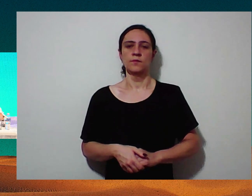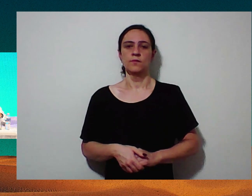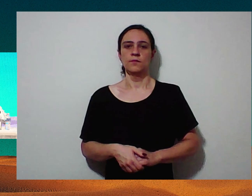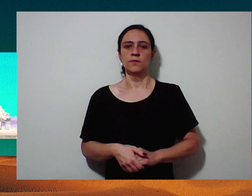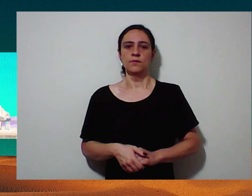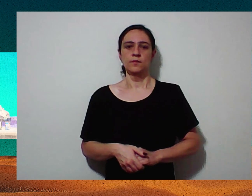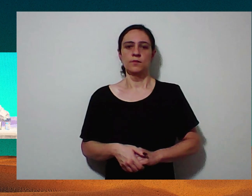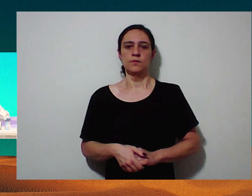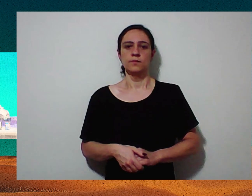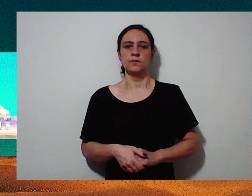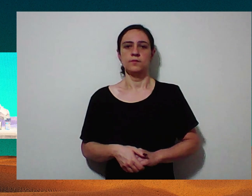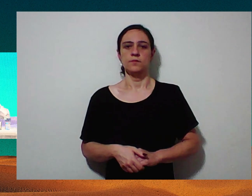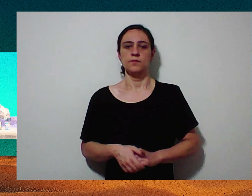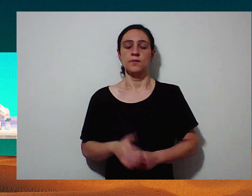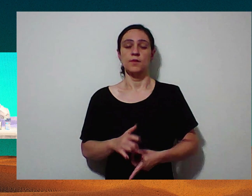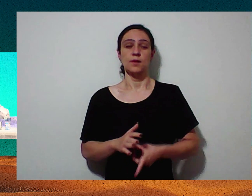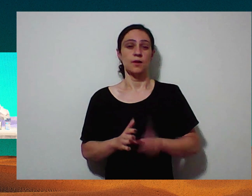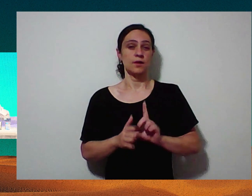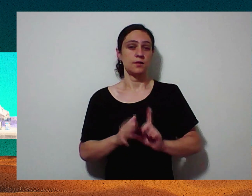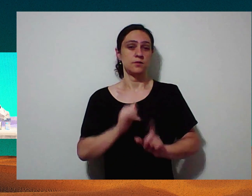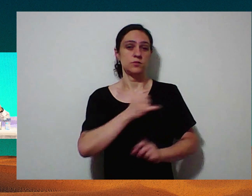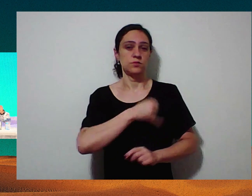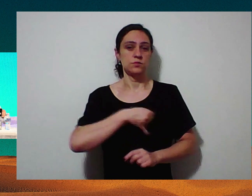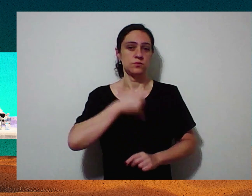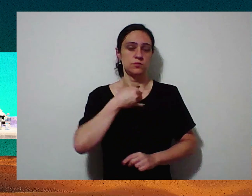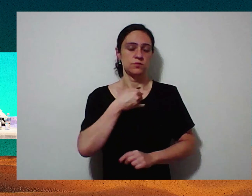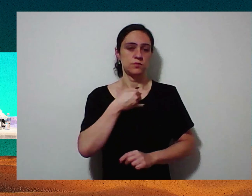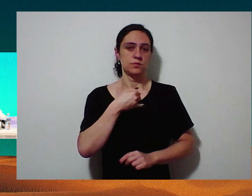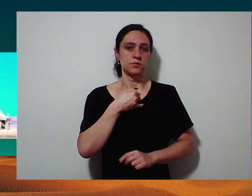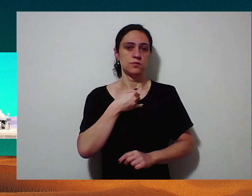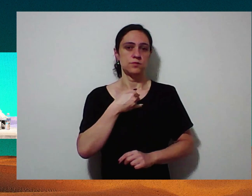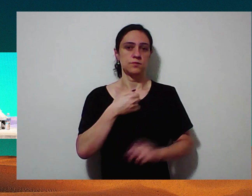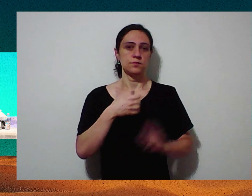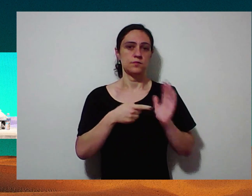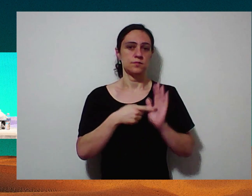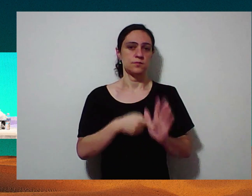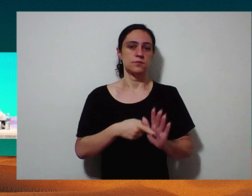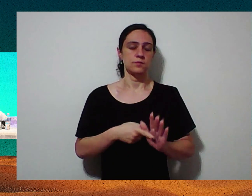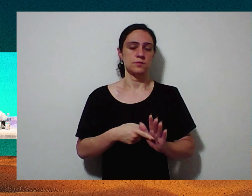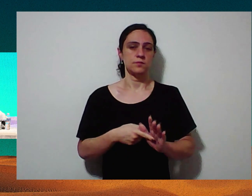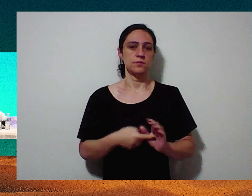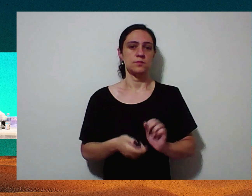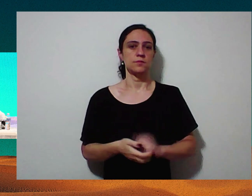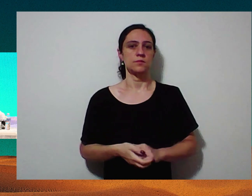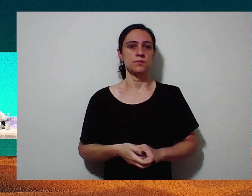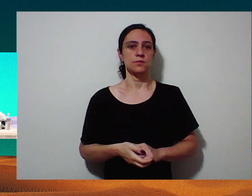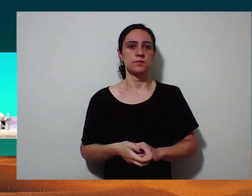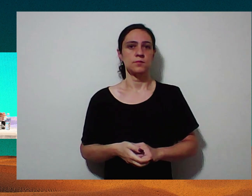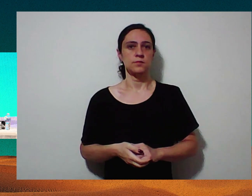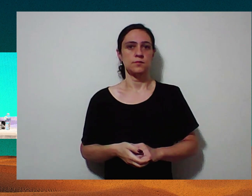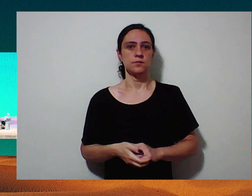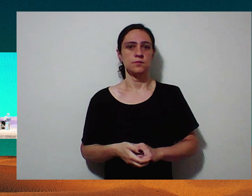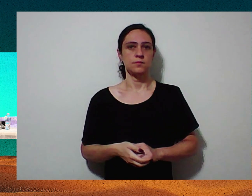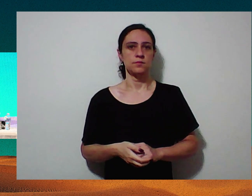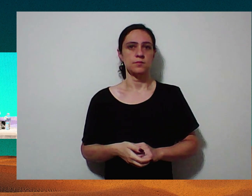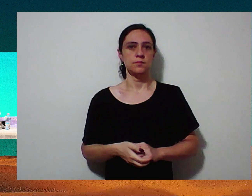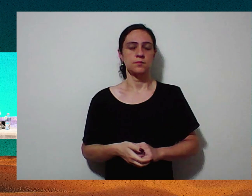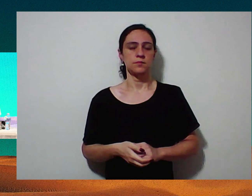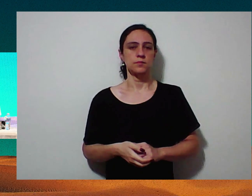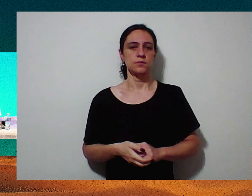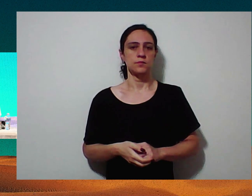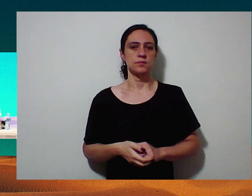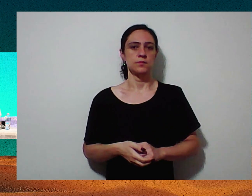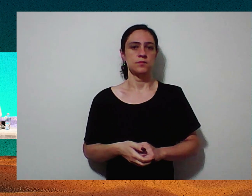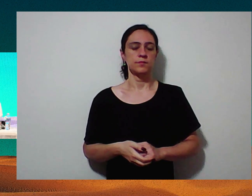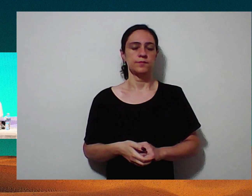João de novo, deixo só. Por isso, irmão Paulo deixa tão claro em 2 Coríntios. Eu tenho que falar isso. Before John,